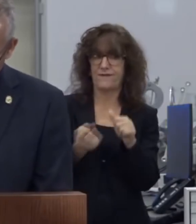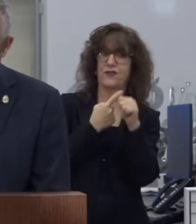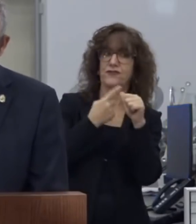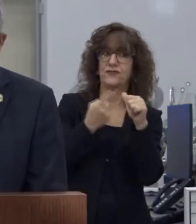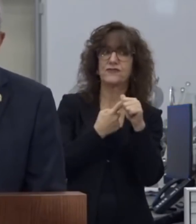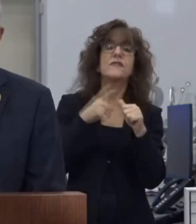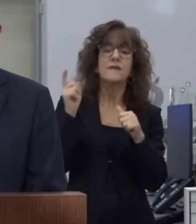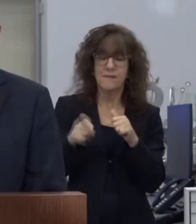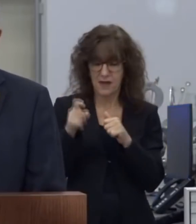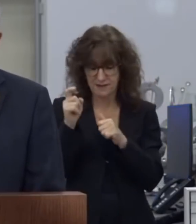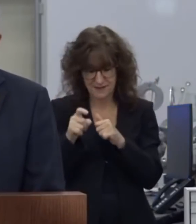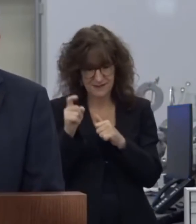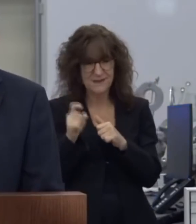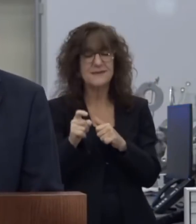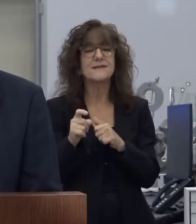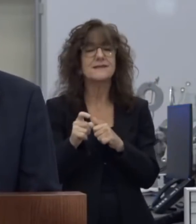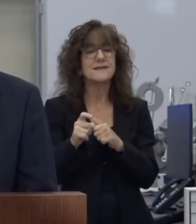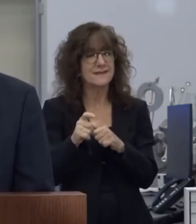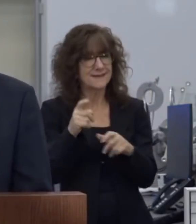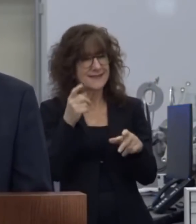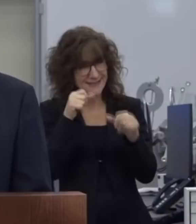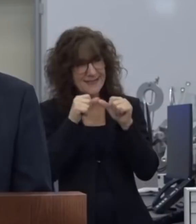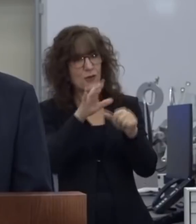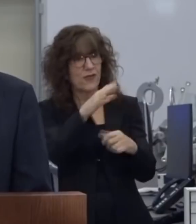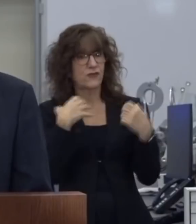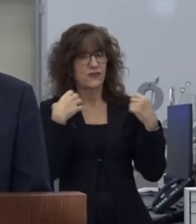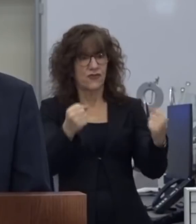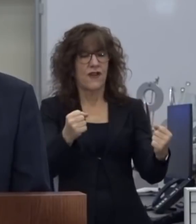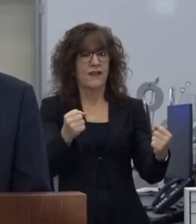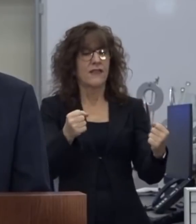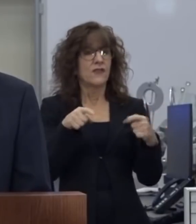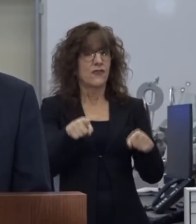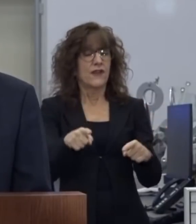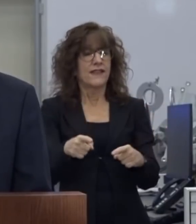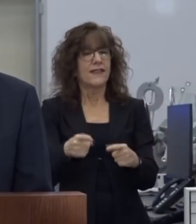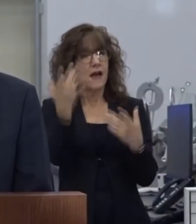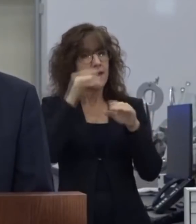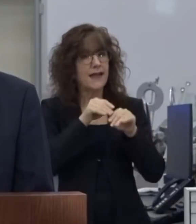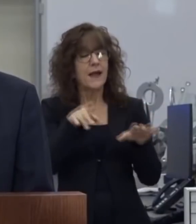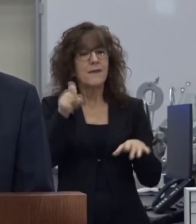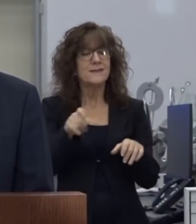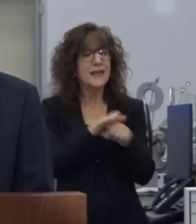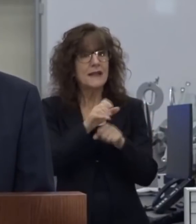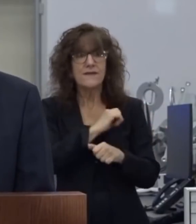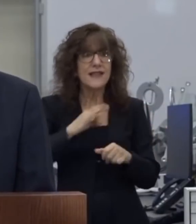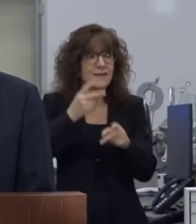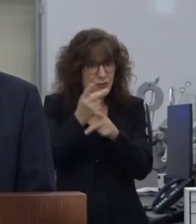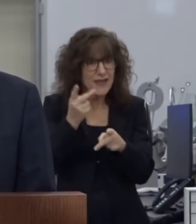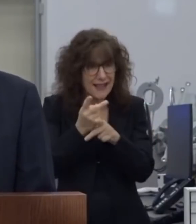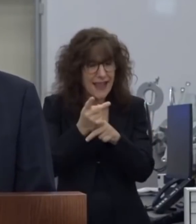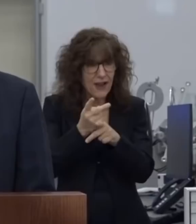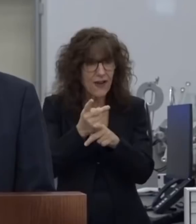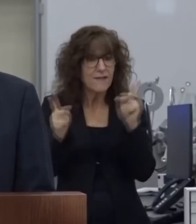must maintain their strength and their resiliency during this pandemic. There has to be enough staff to care for folks